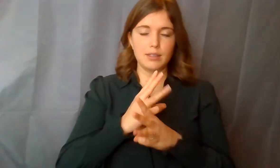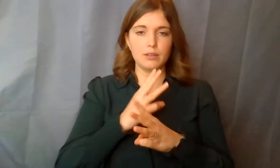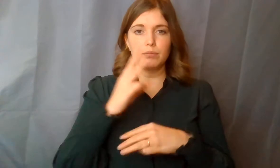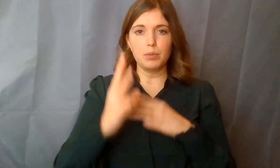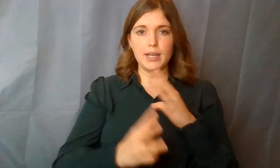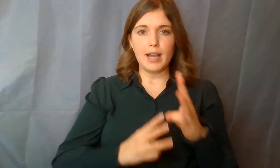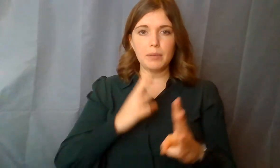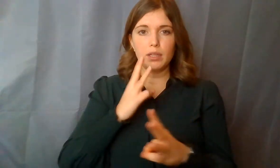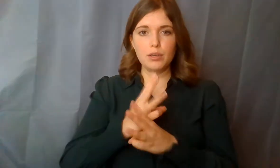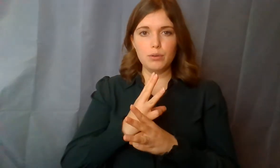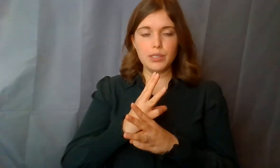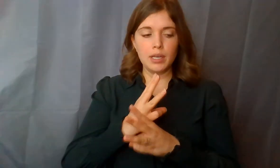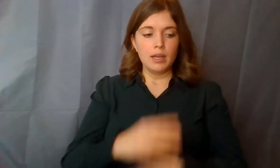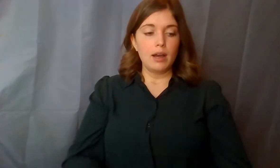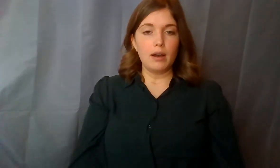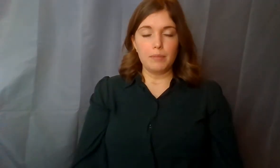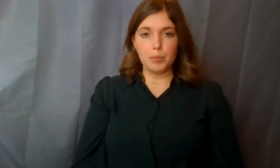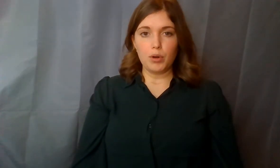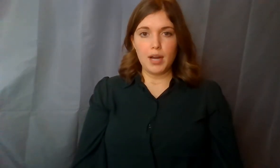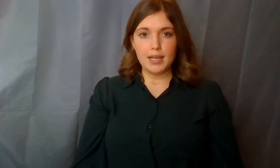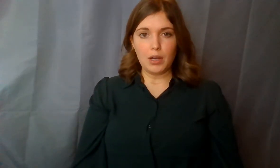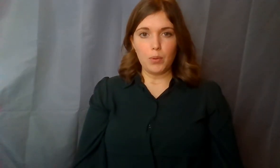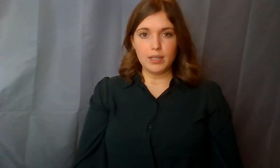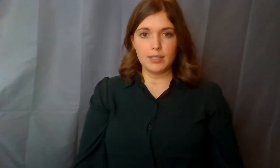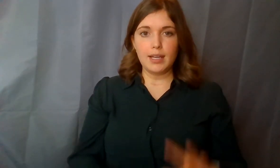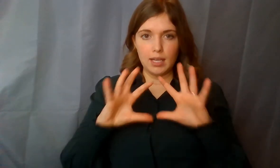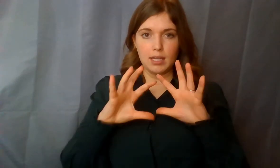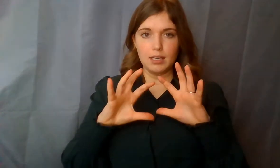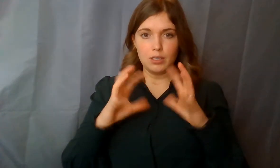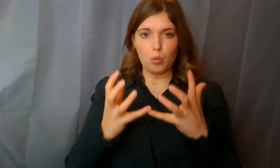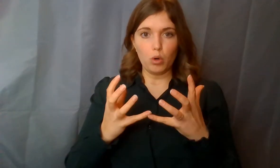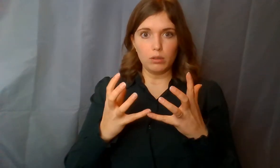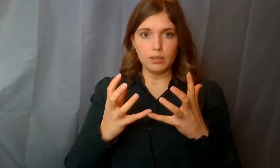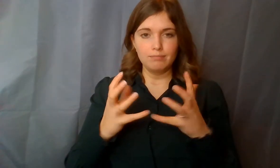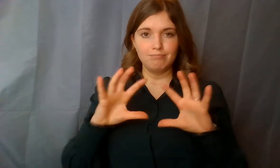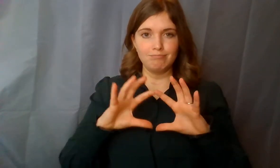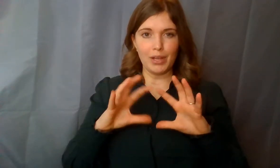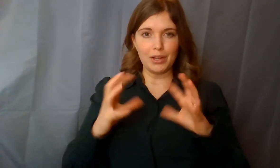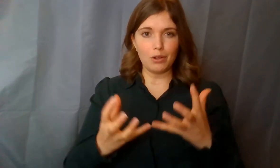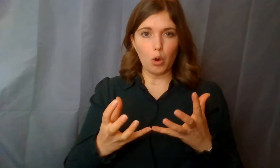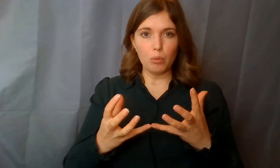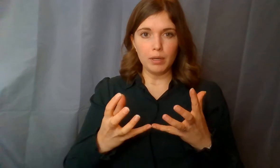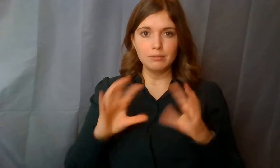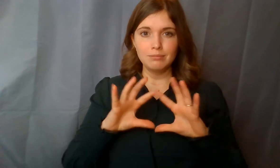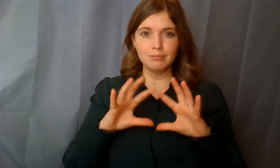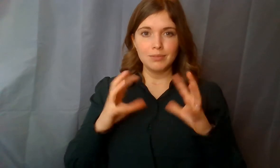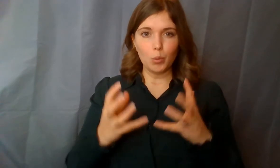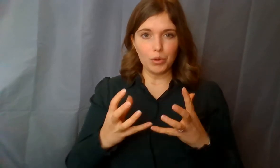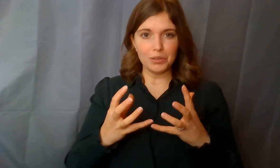still pretty commonly used. The more ASL way to sign that is world. Like a globe. World.